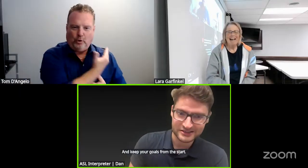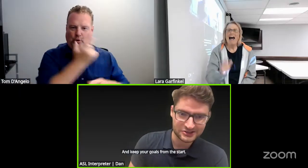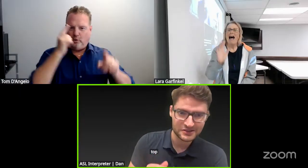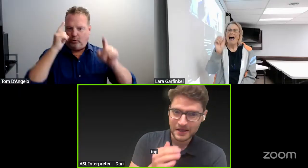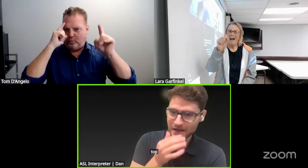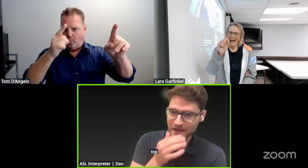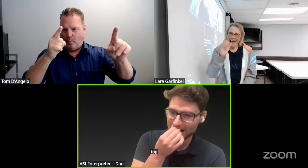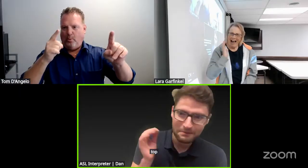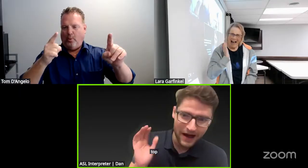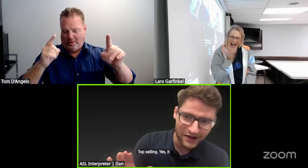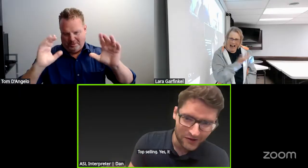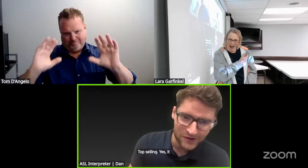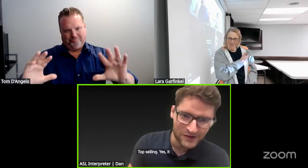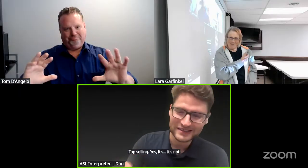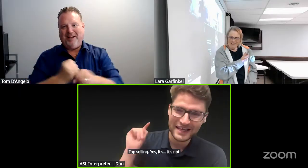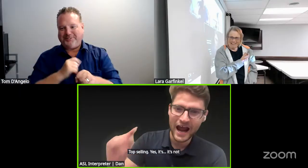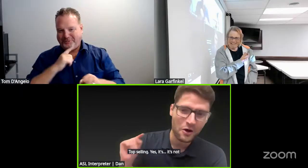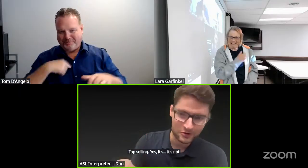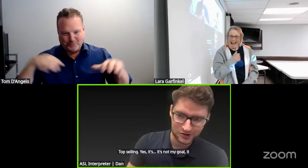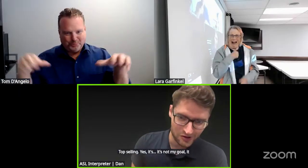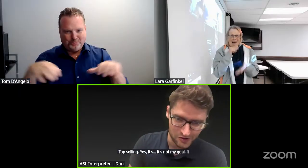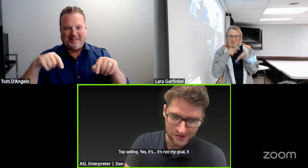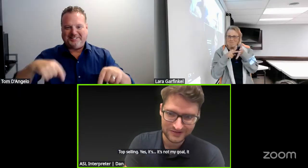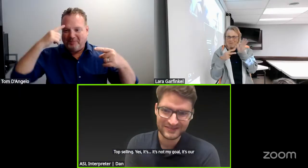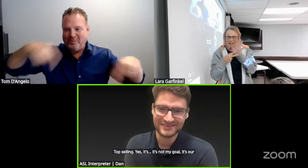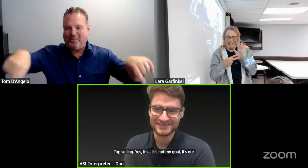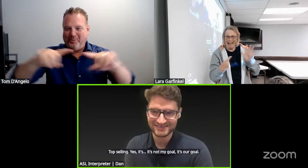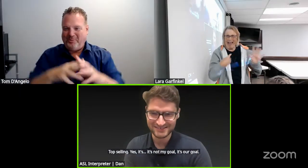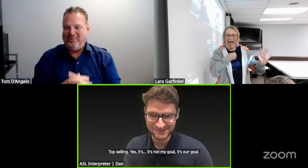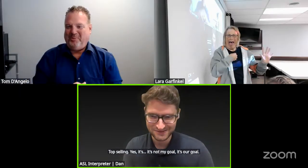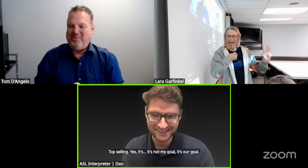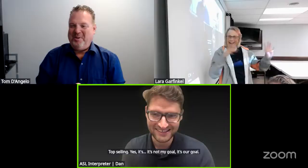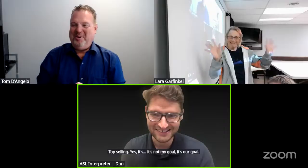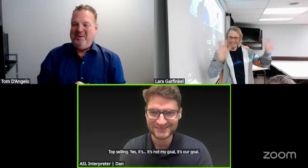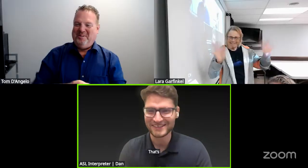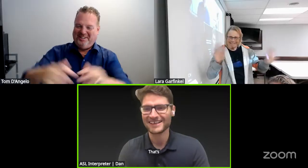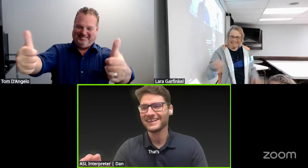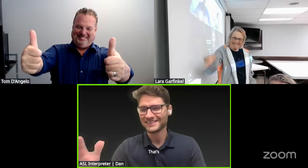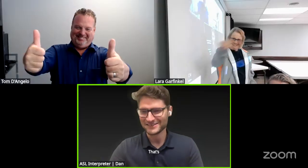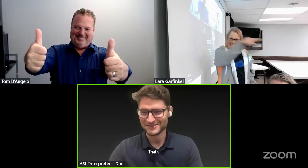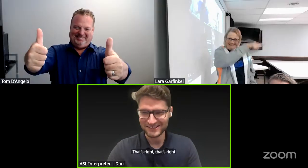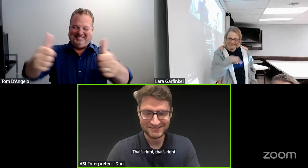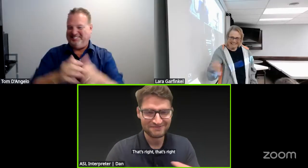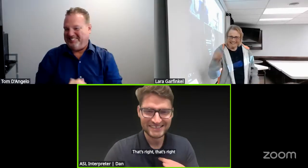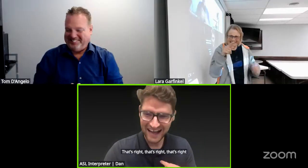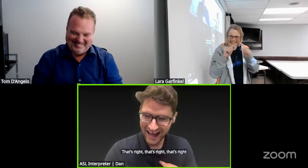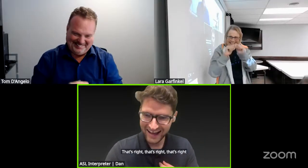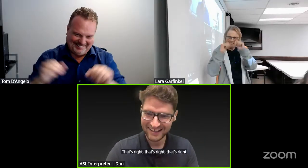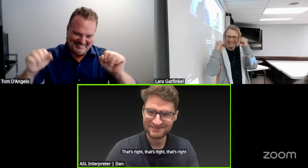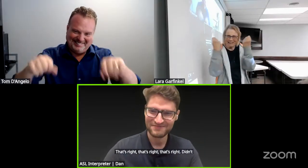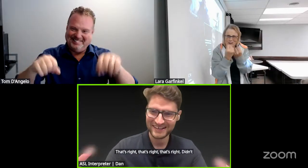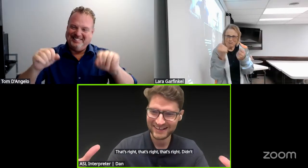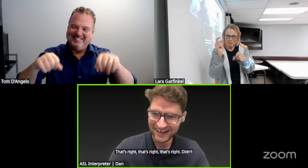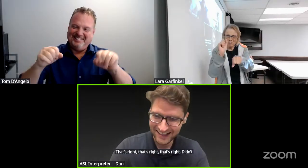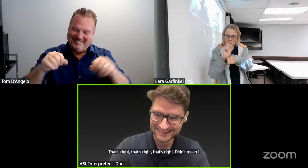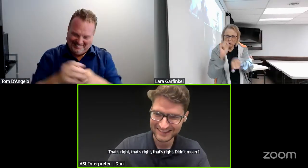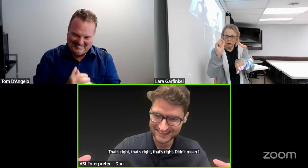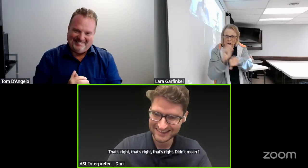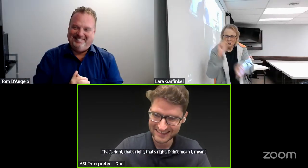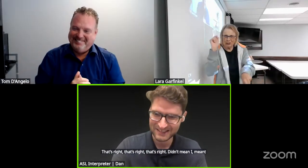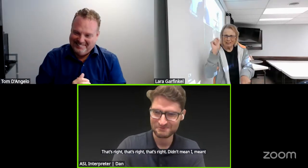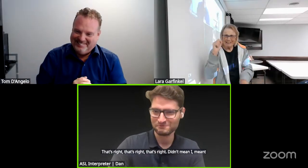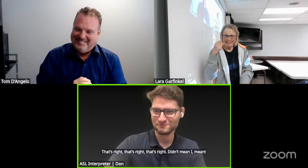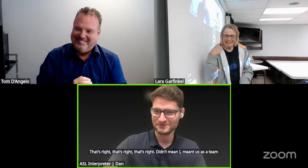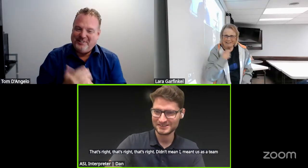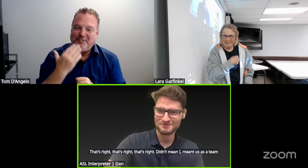saying, yes, it's not my goal, it's our goal. That's right. That's right. That's right. Didn't mean I, meant us